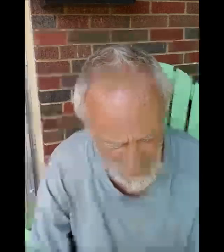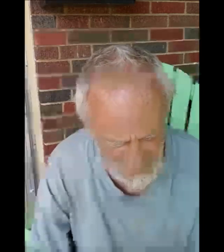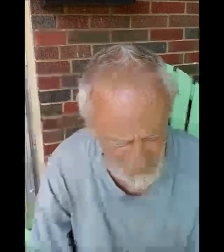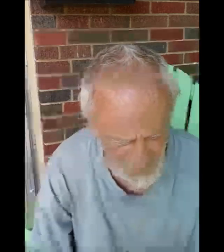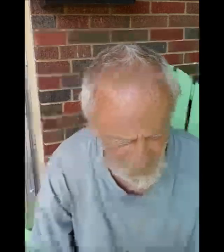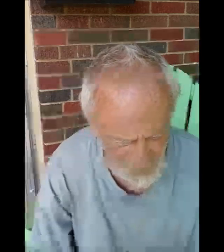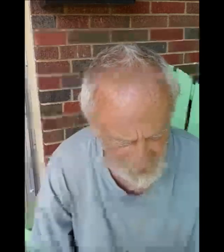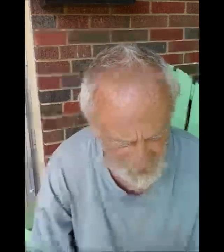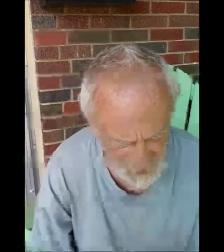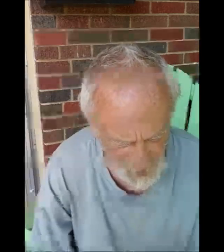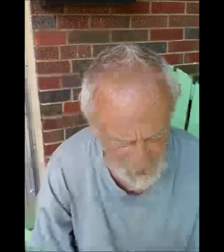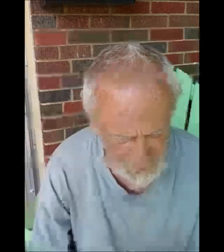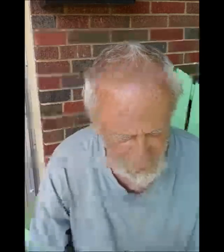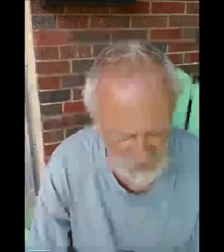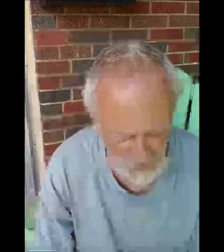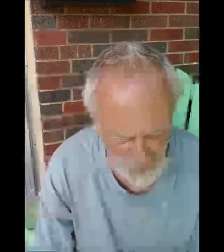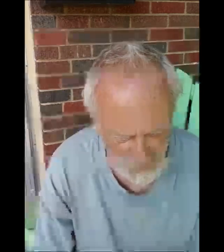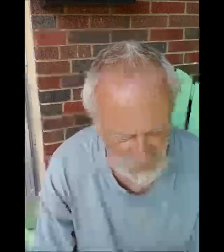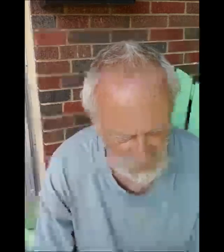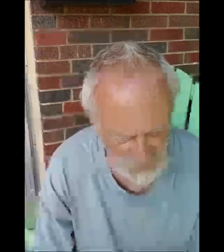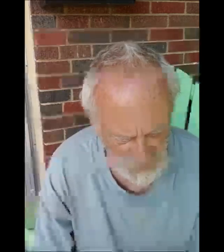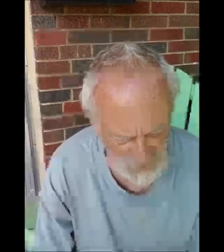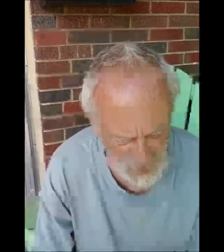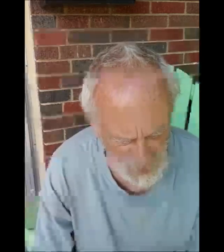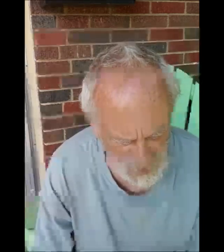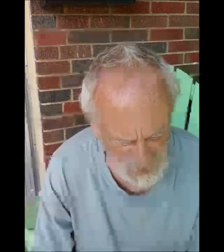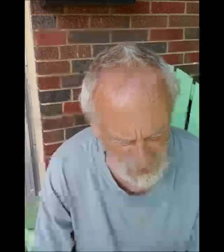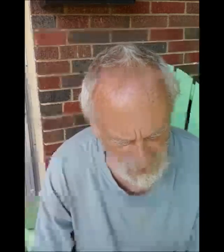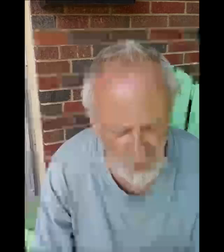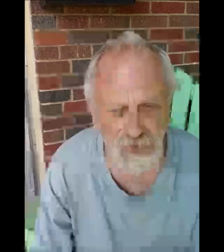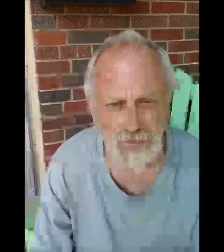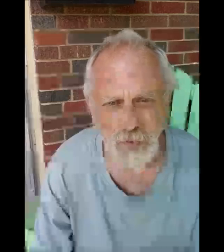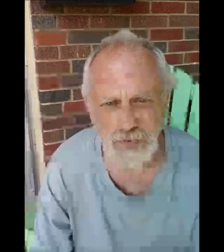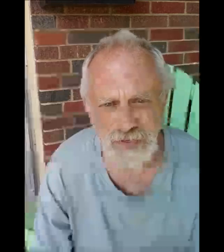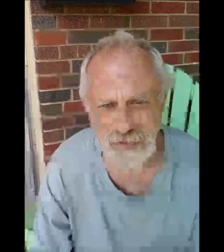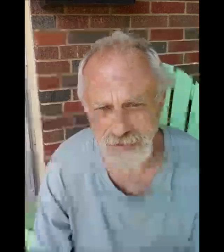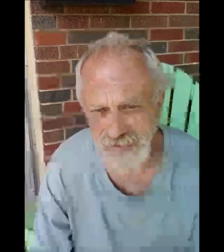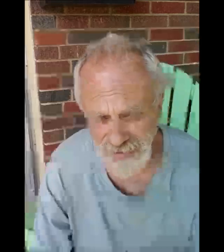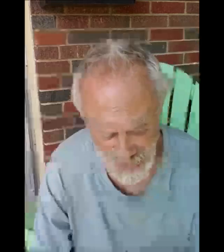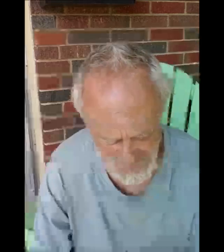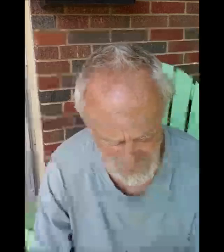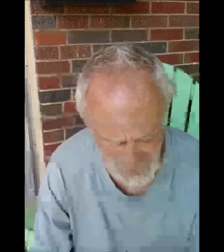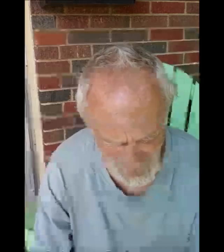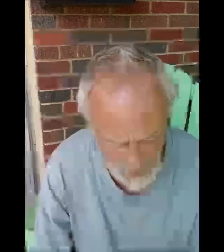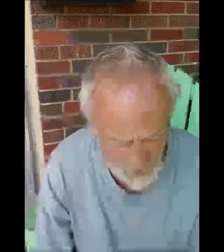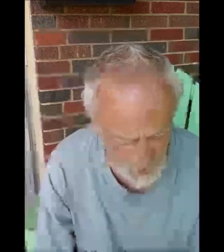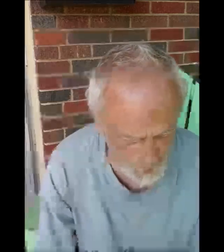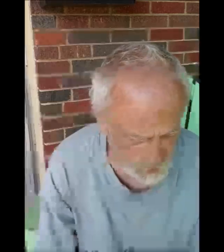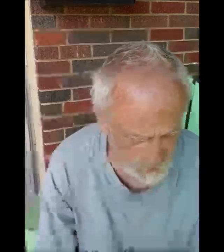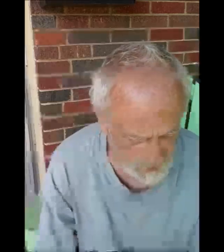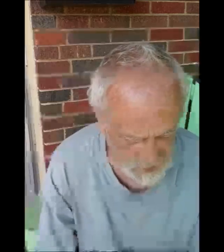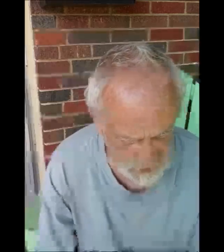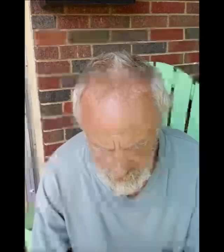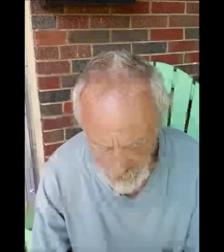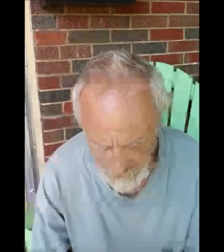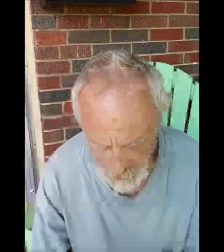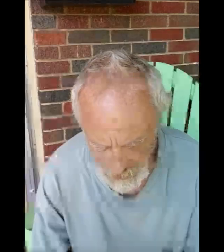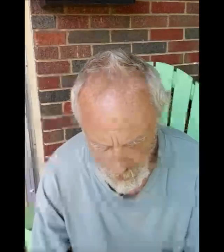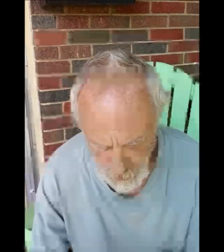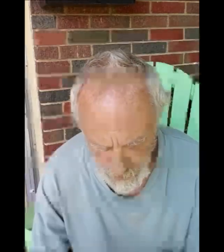But the only parts of a white man that become brown is the part exposed to the sun, where his skin is to be out of doors all day